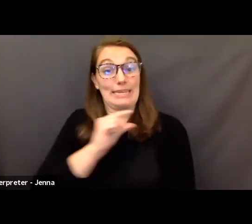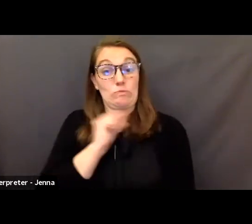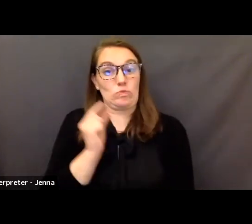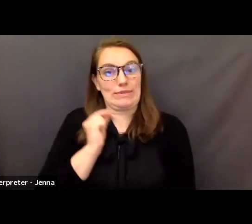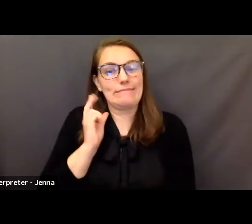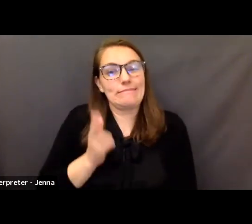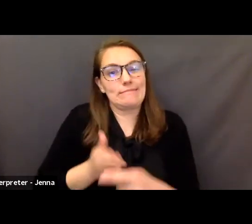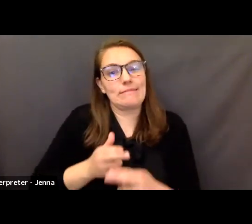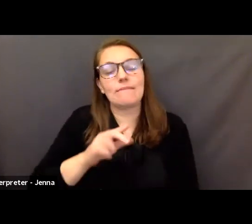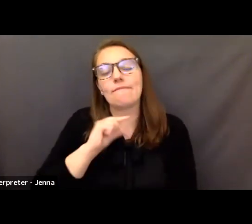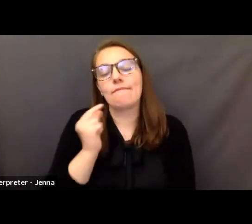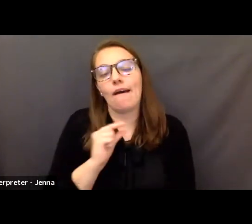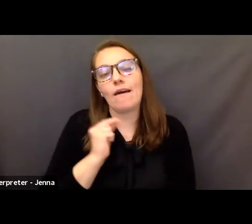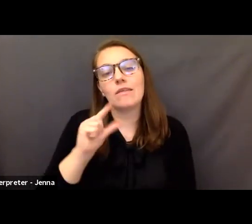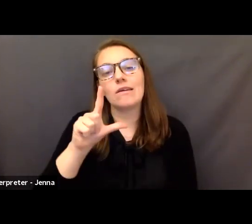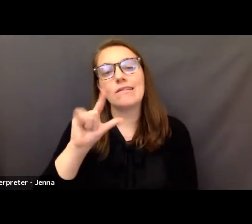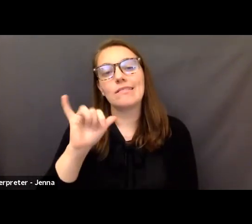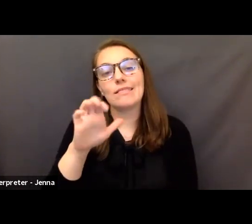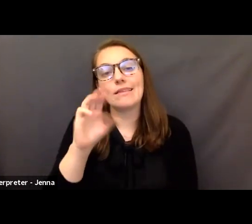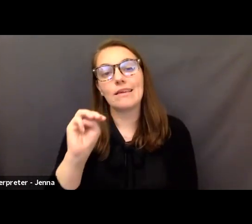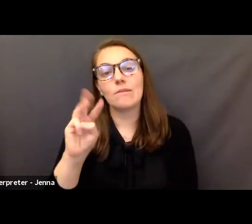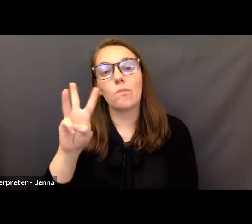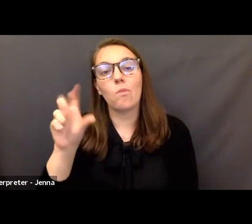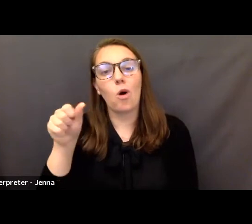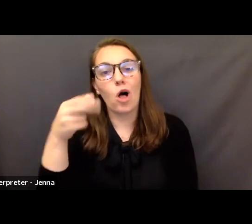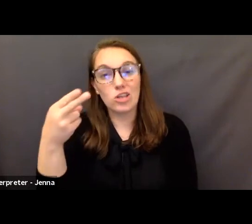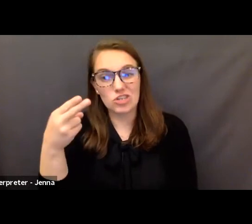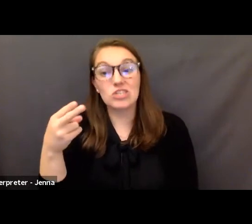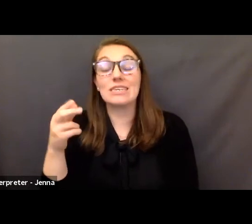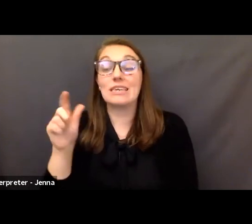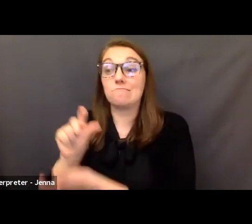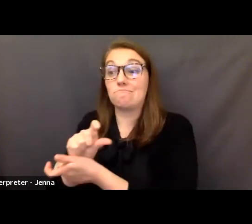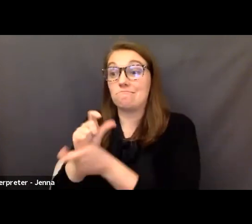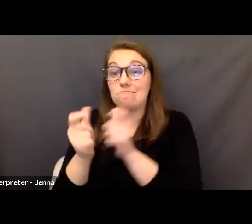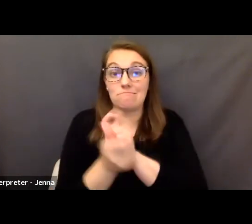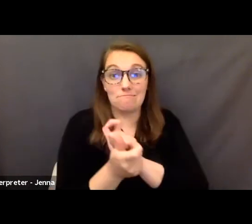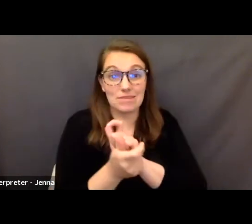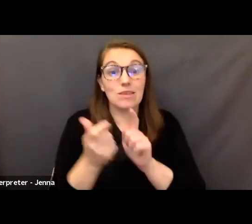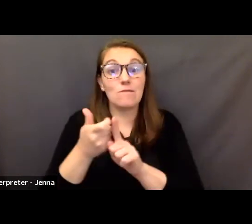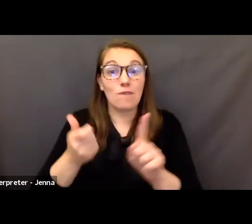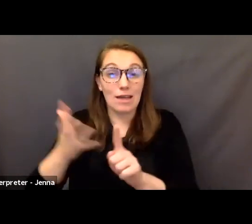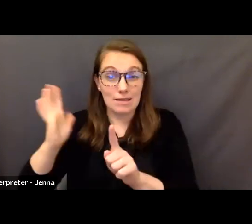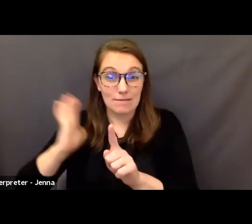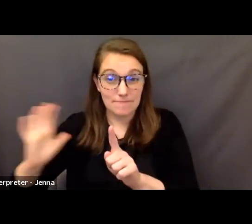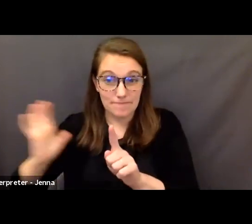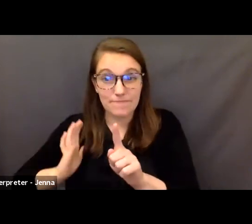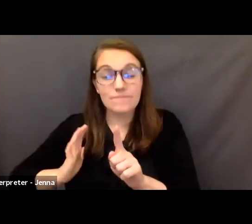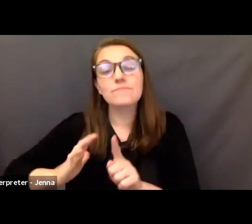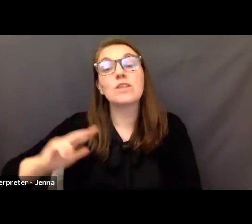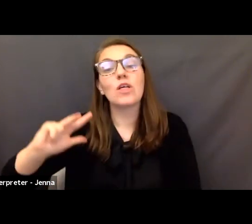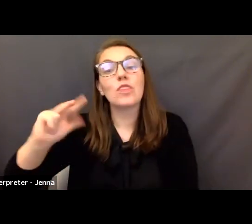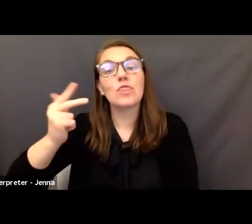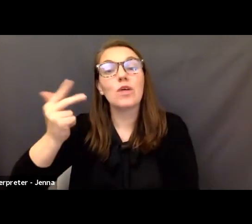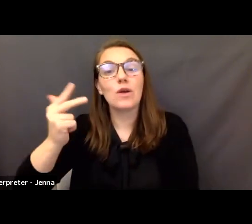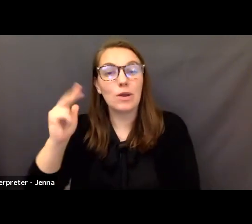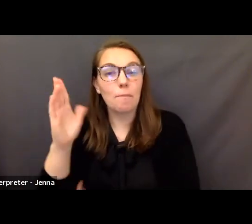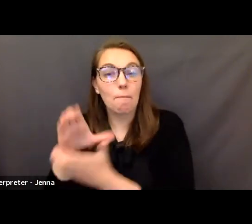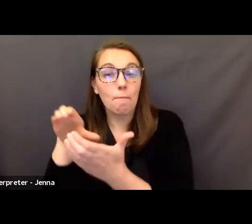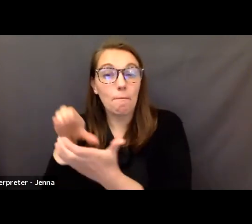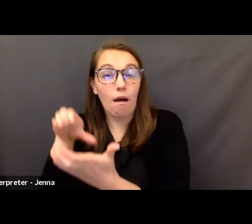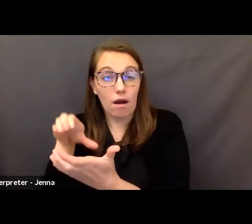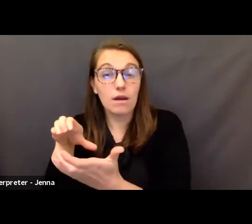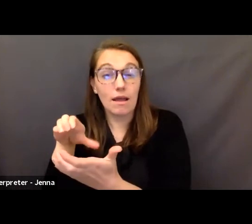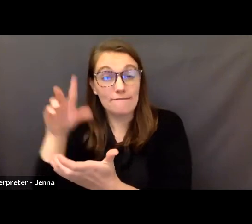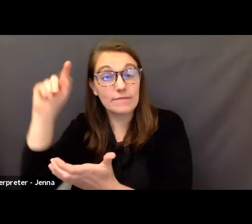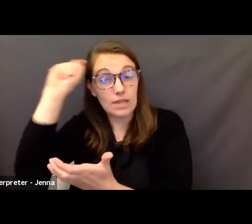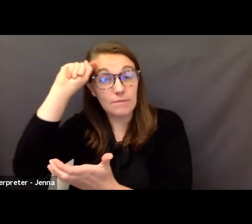in the 1973 English translation of questions 7 through 15 of the Tertia Pars, the third part of the Summa. Specifically